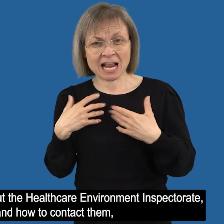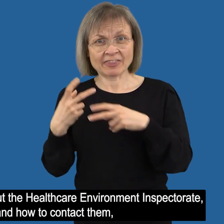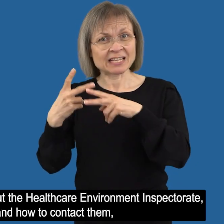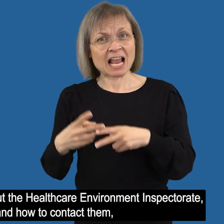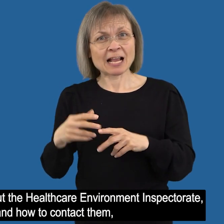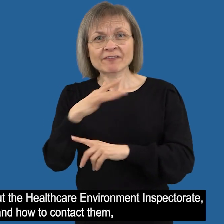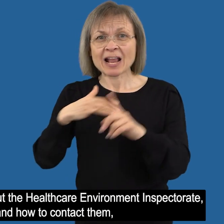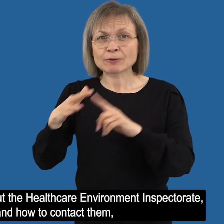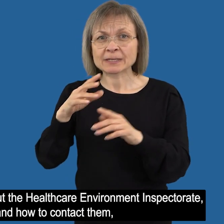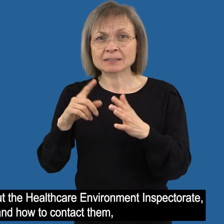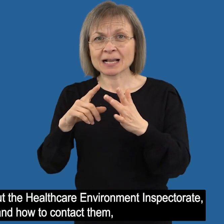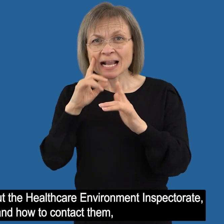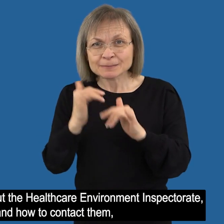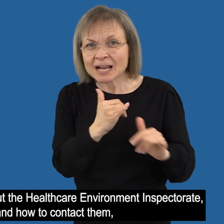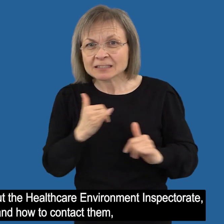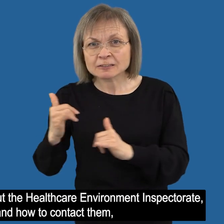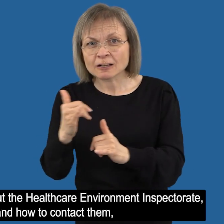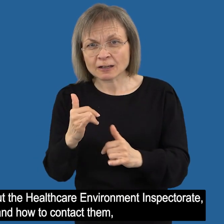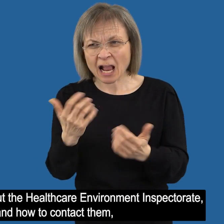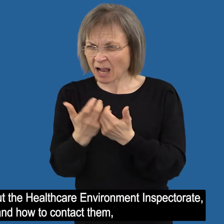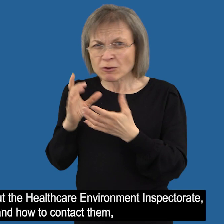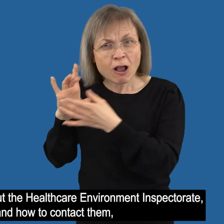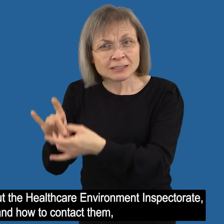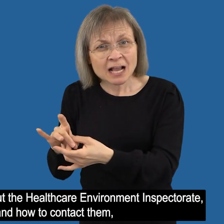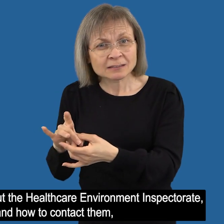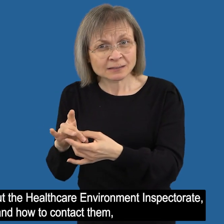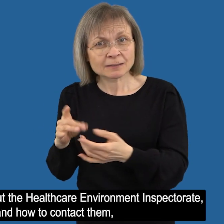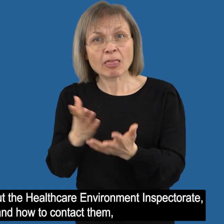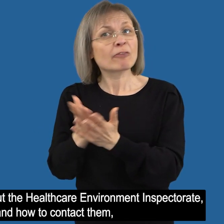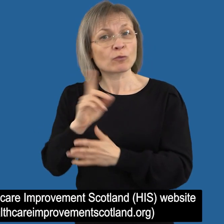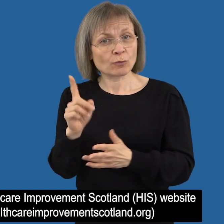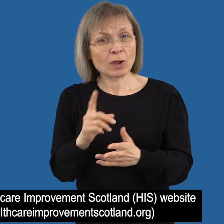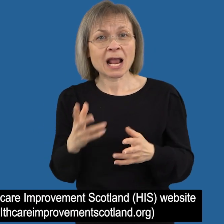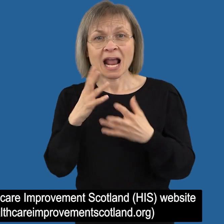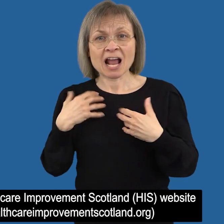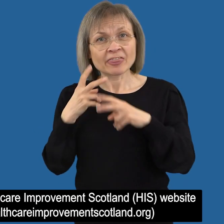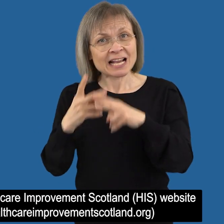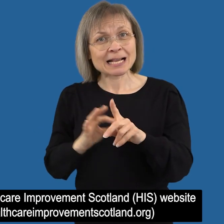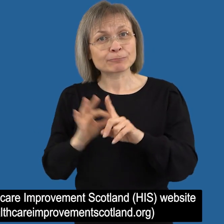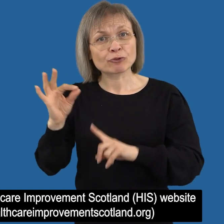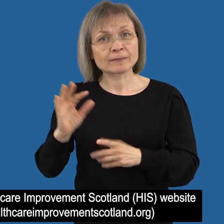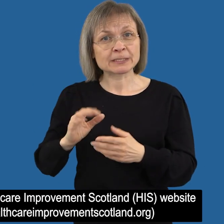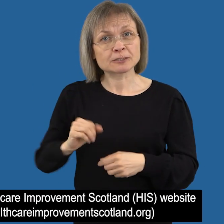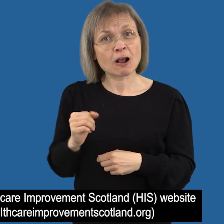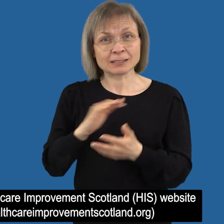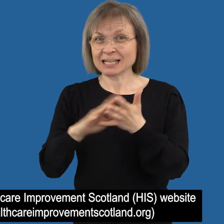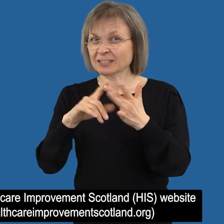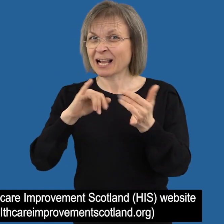(HIS) website, www.healthcareimprovementscotland.org. or I can contact